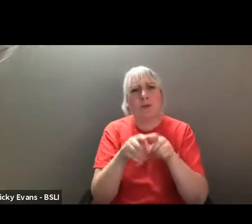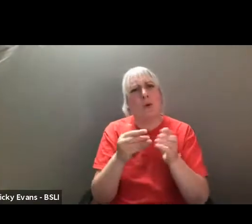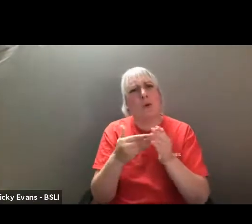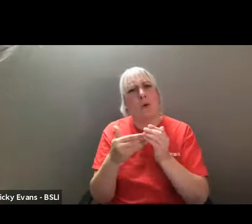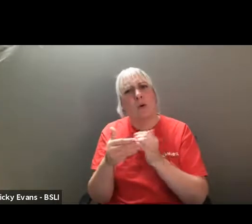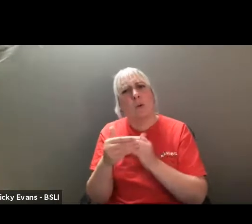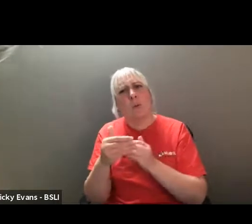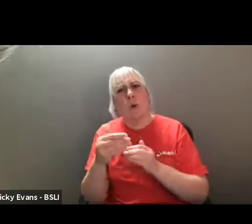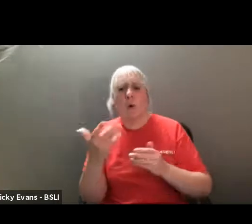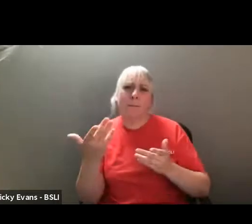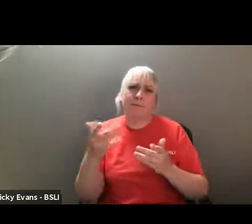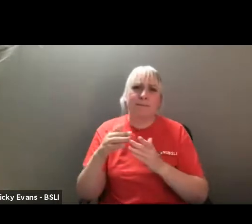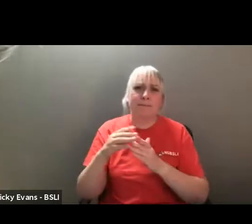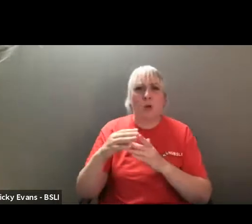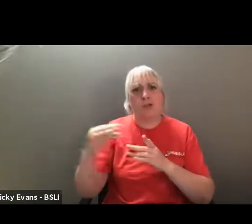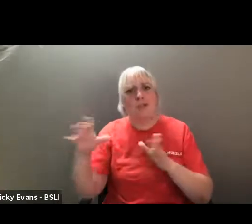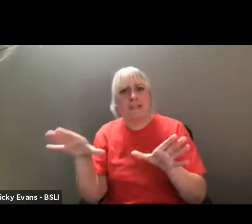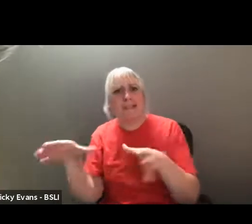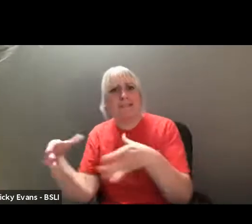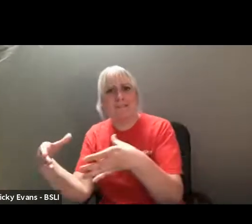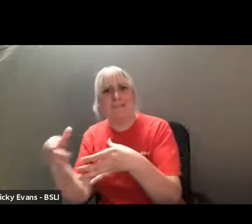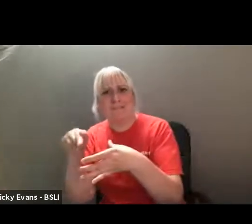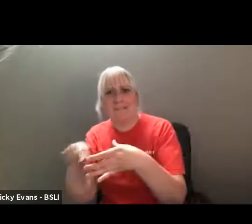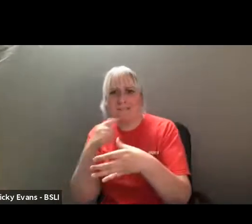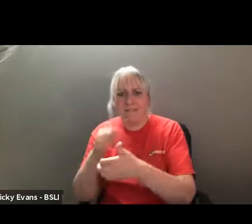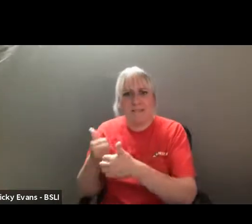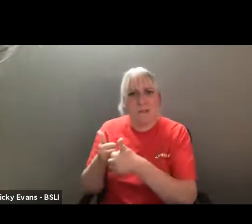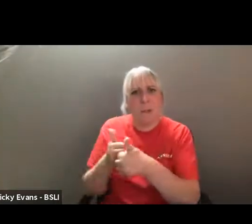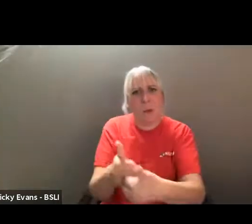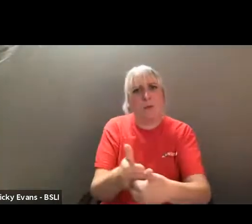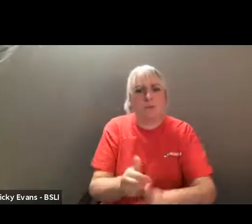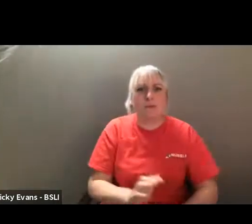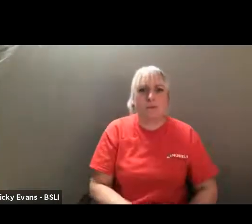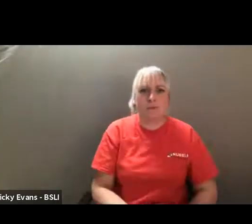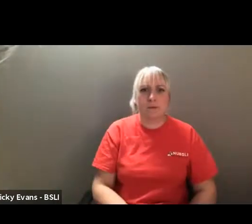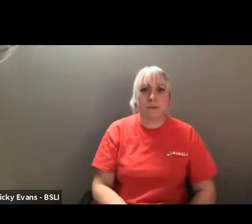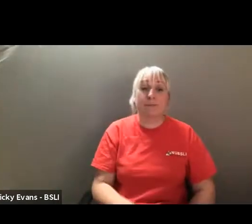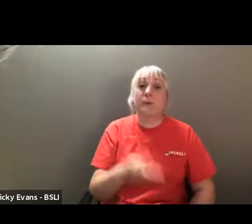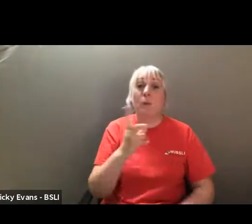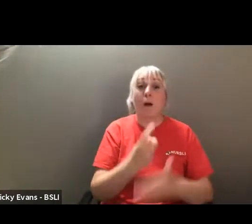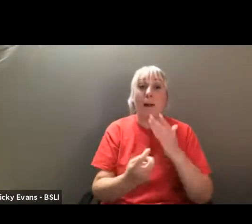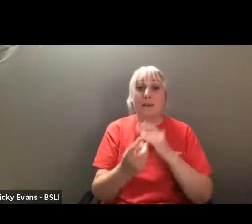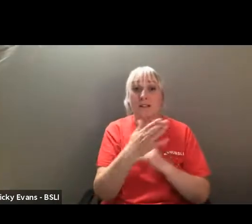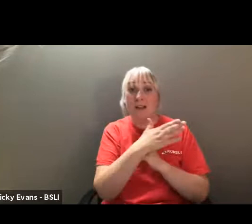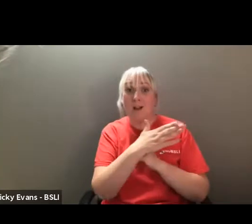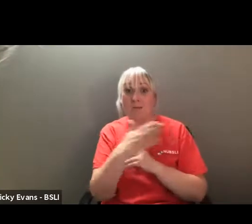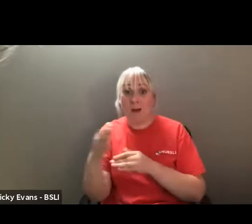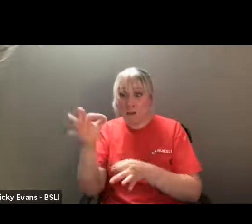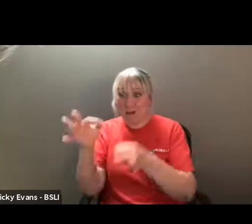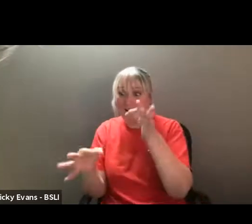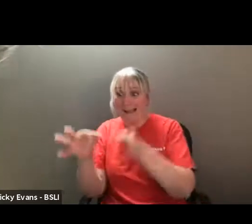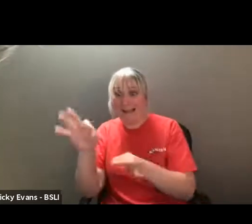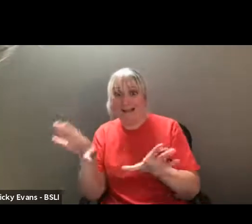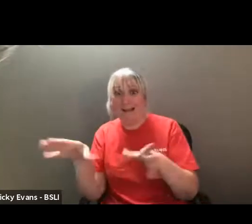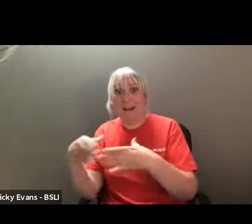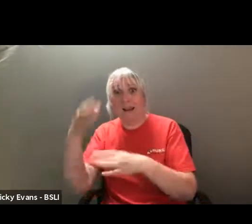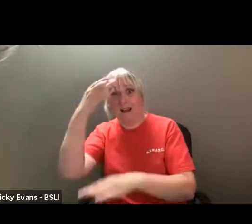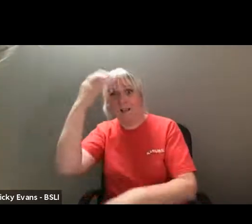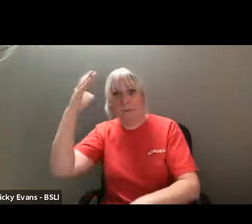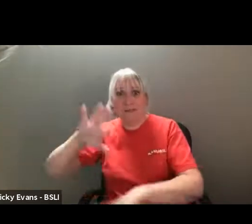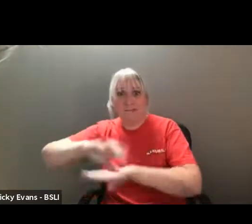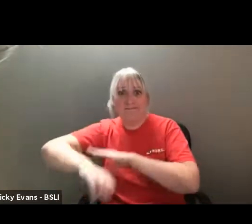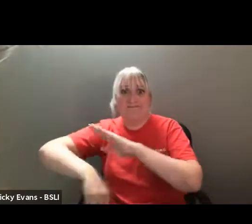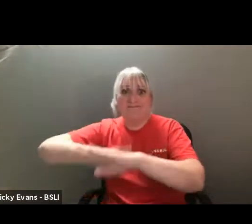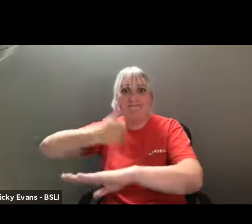it. And but what happened was a right-wing government got into power, a